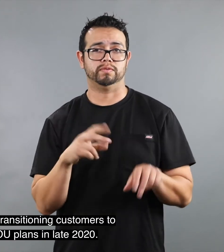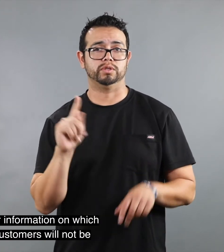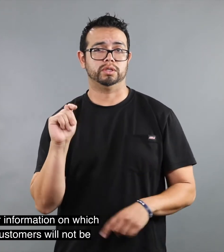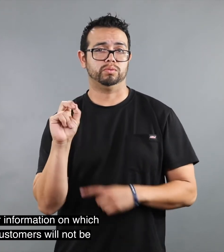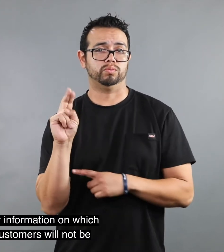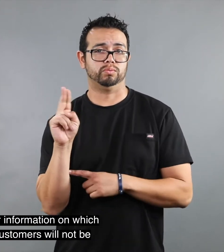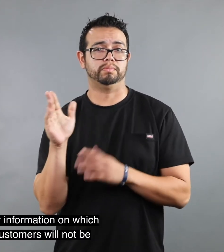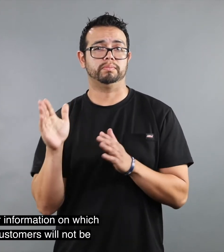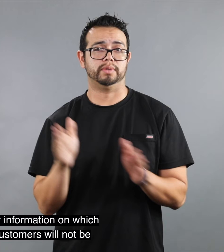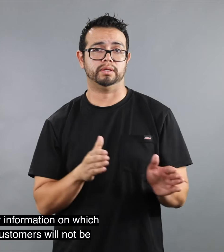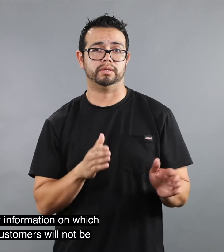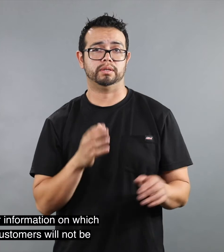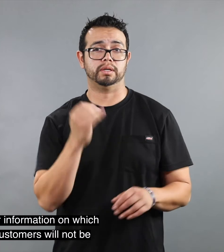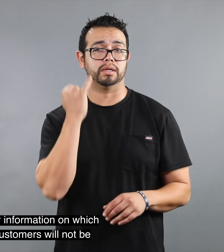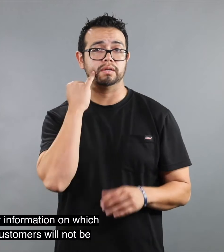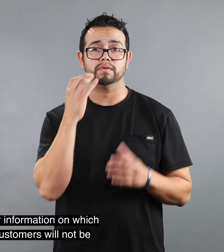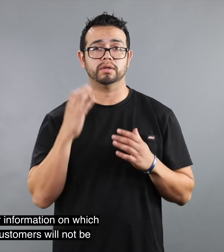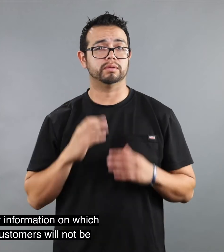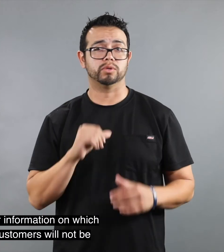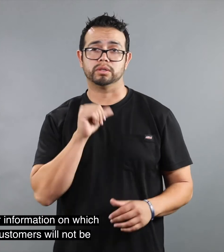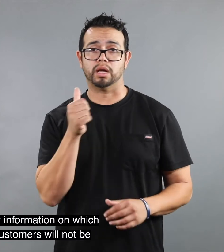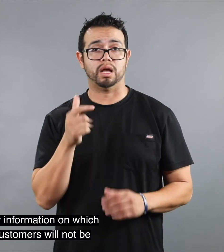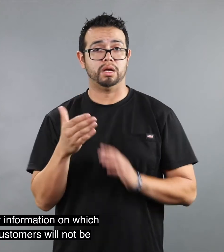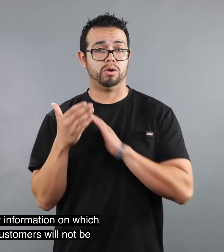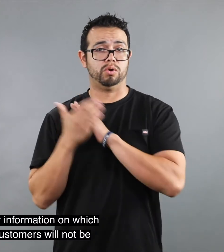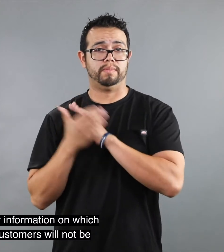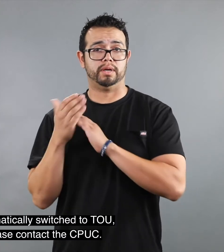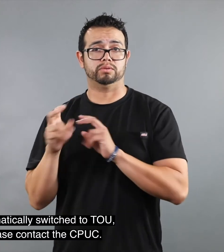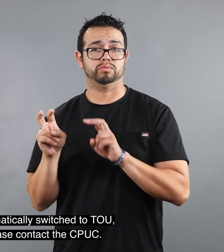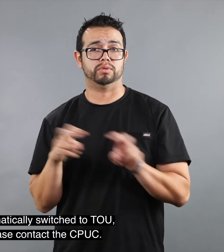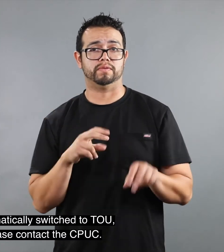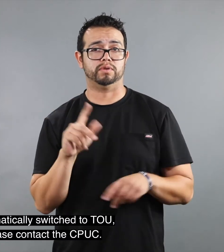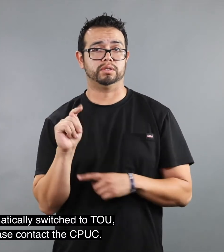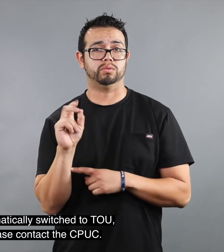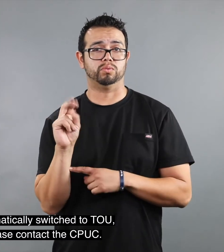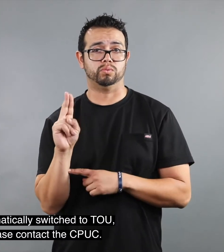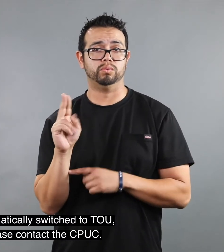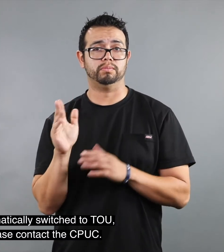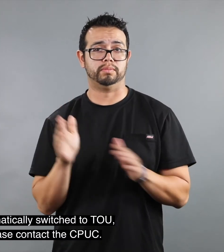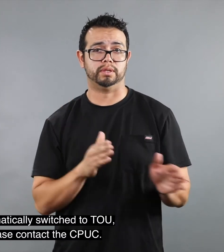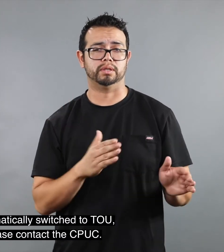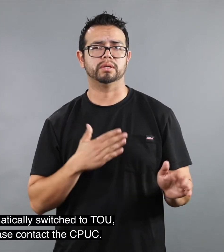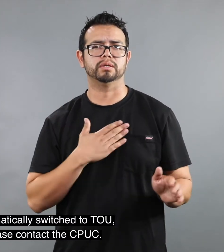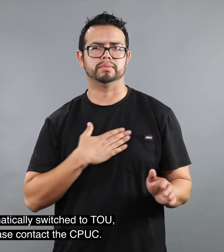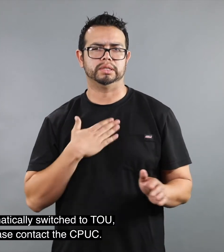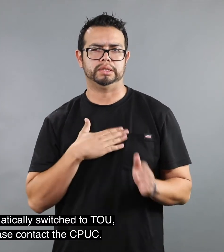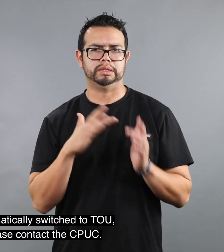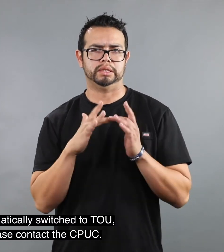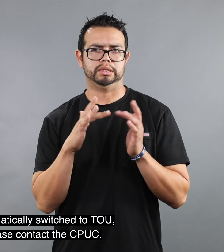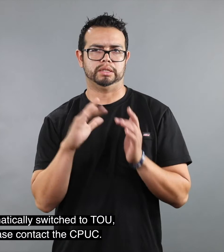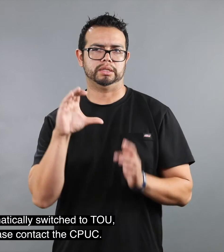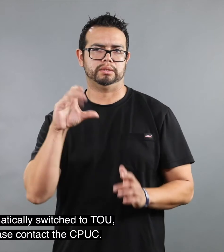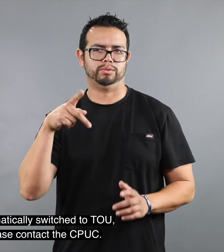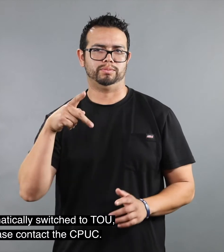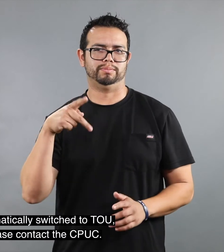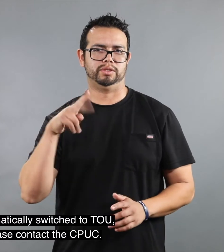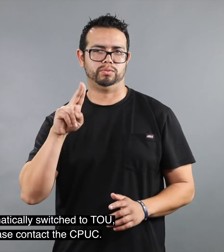late 2020. For information on which customers will not automatically switch to TOU, please contact their CPUC.